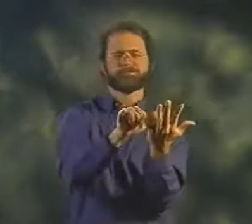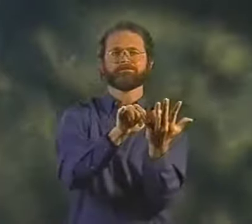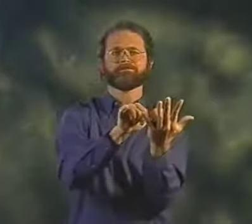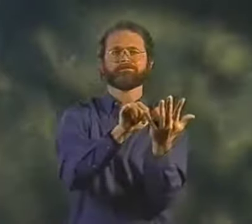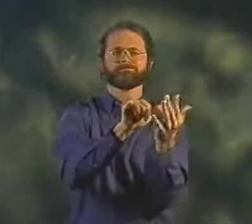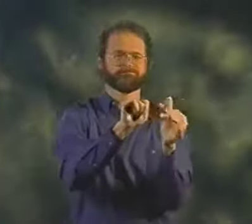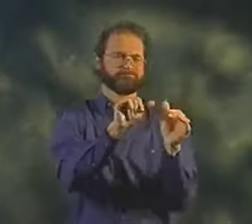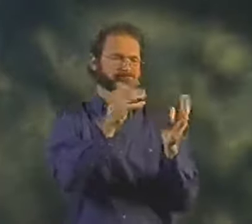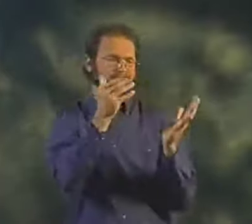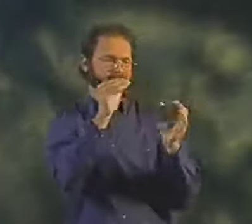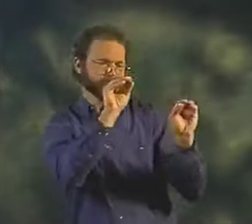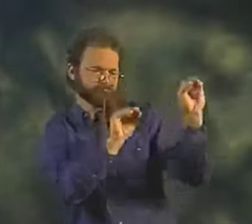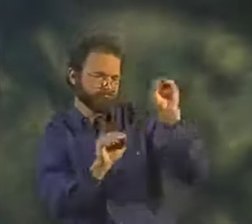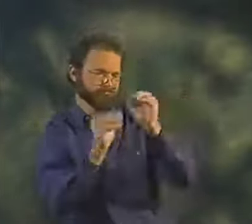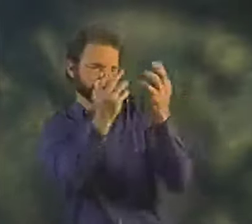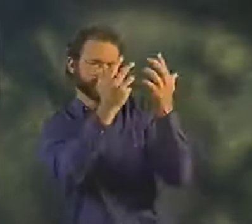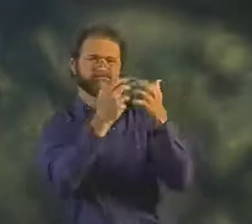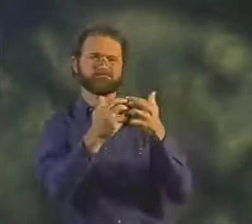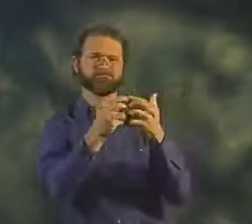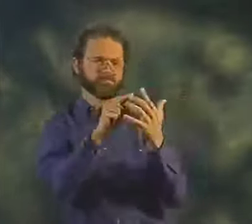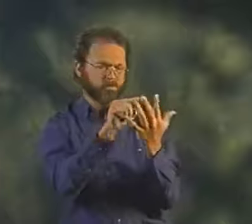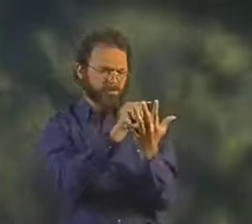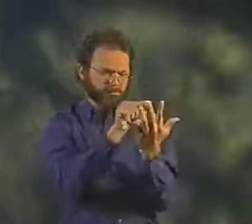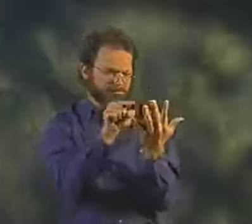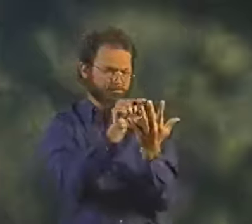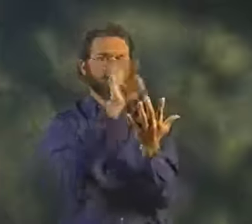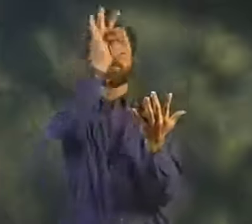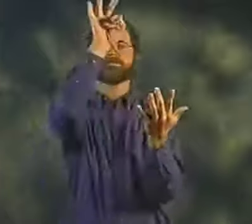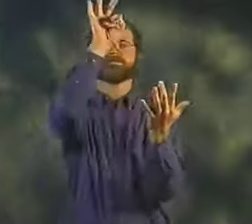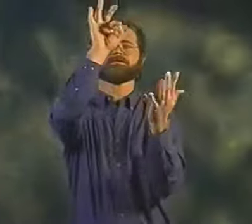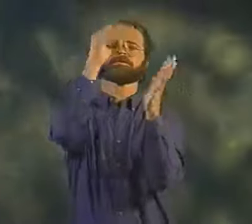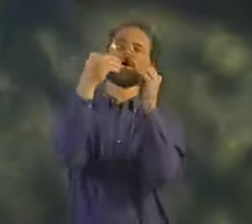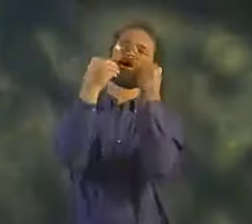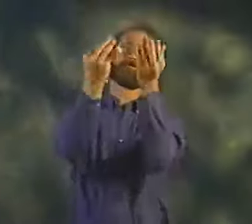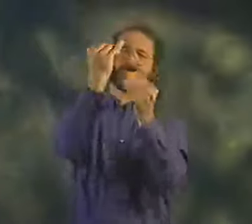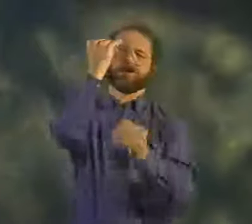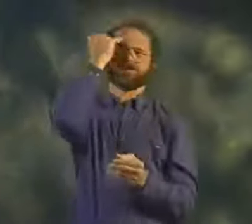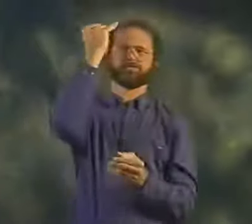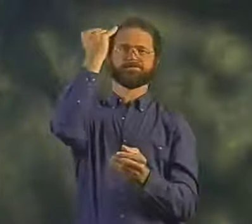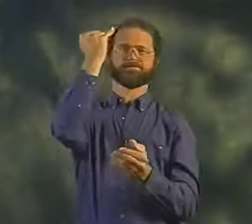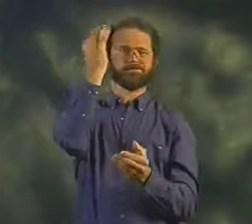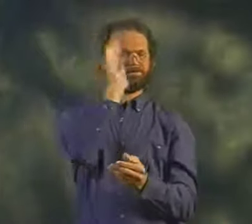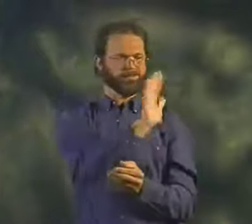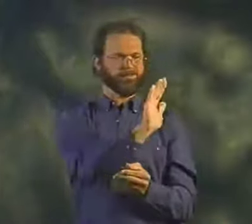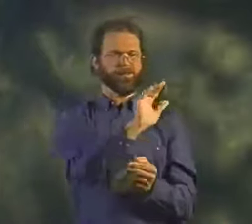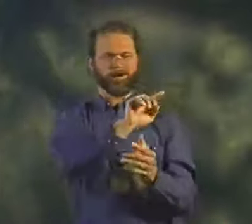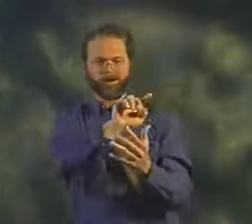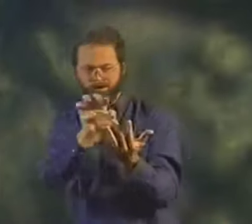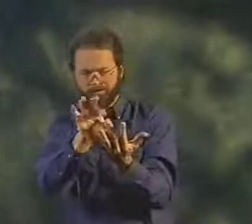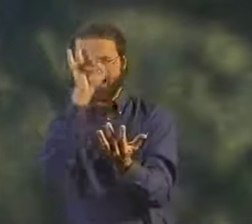These representative pieces have been selected by the author to illustrate the different patterns and features of ASL